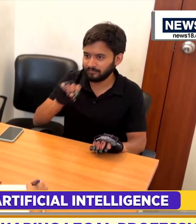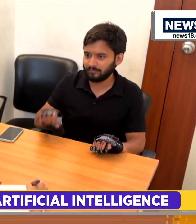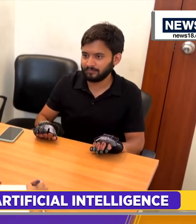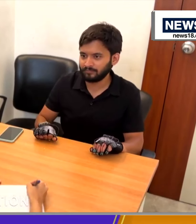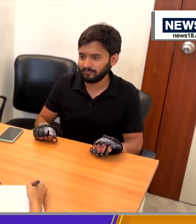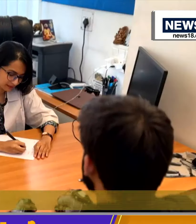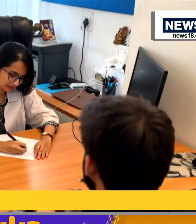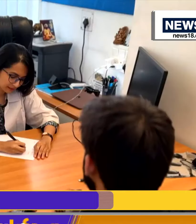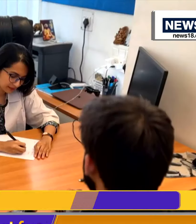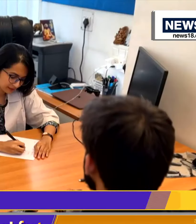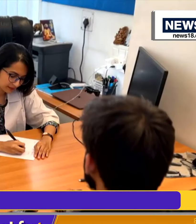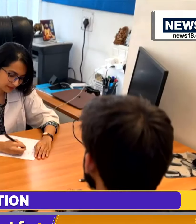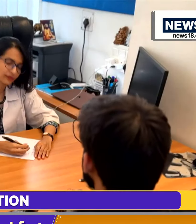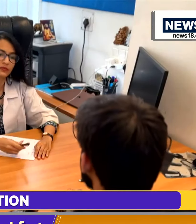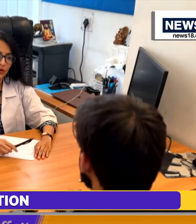Six.